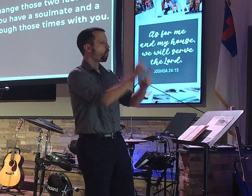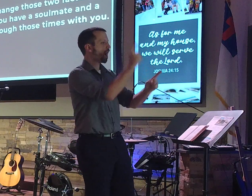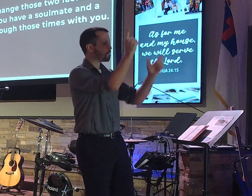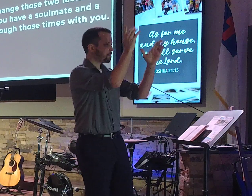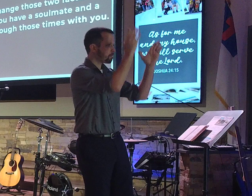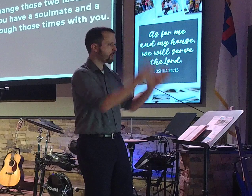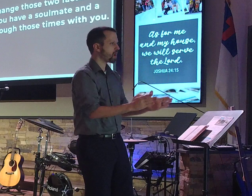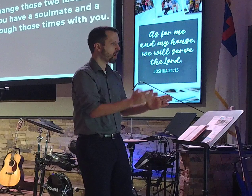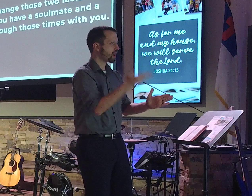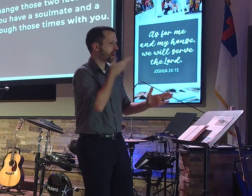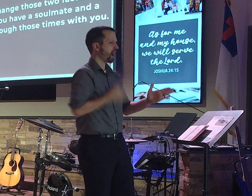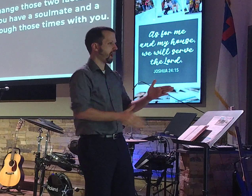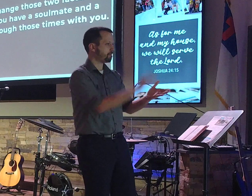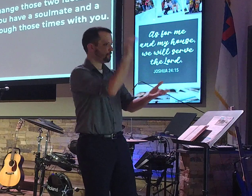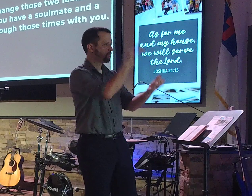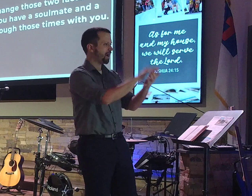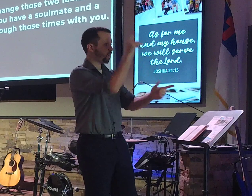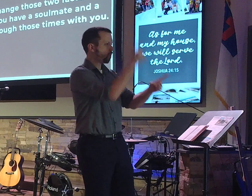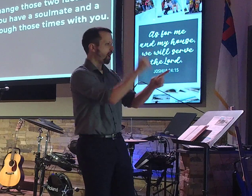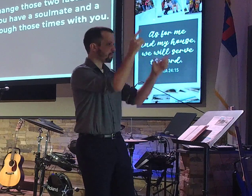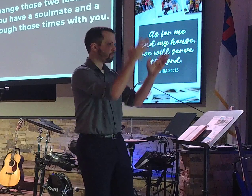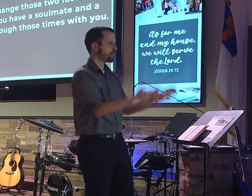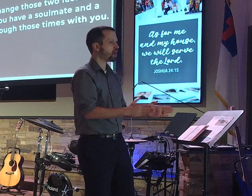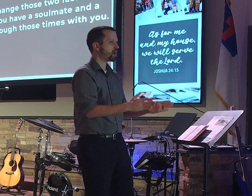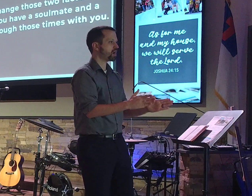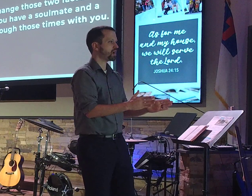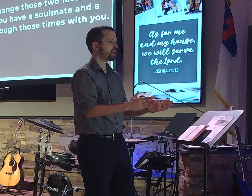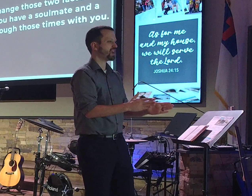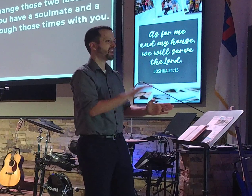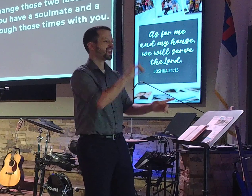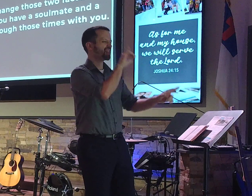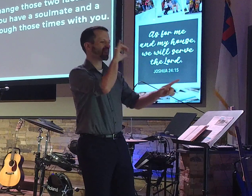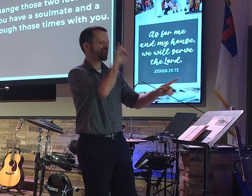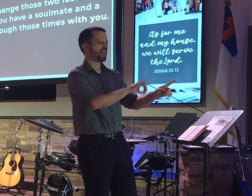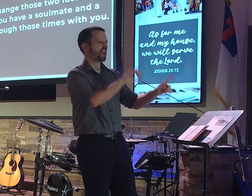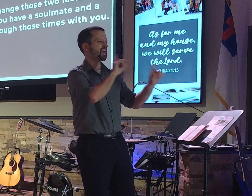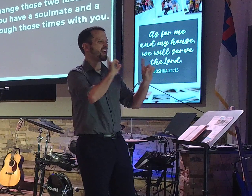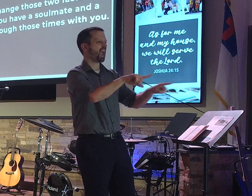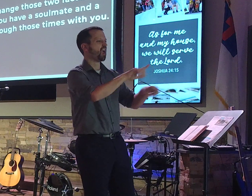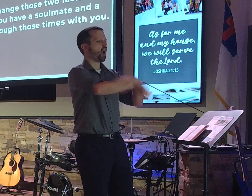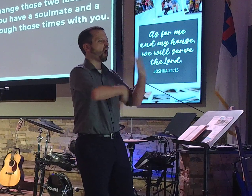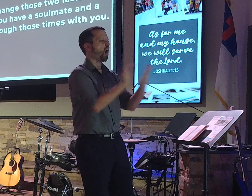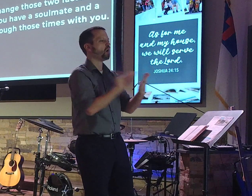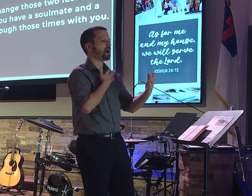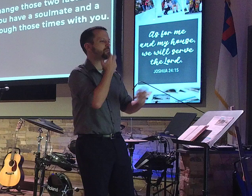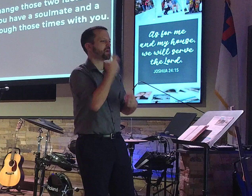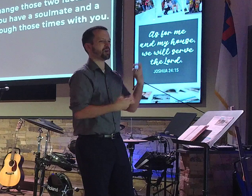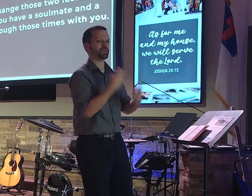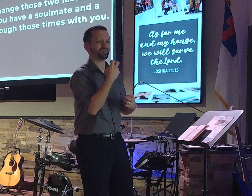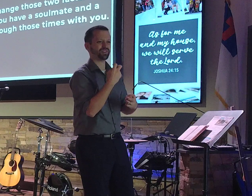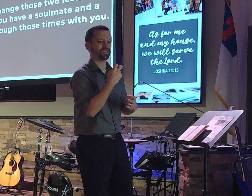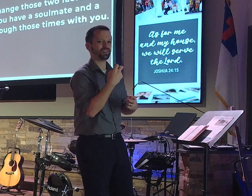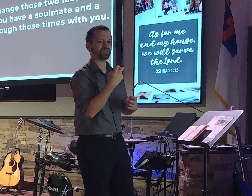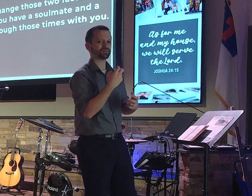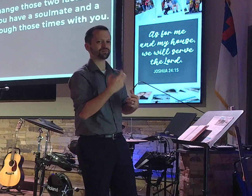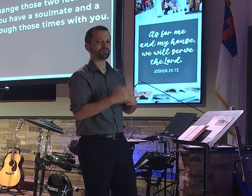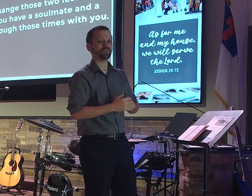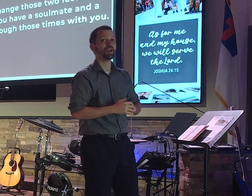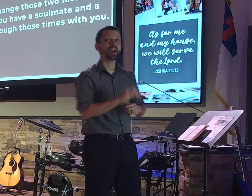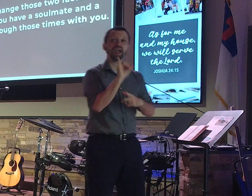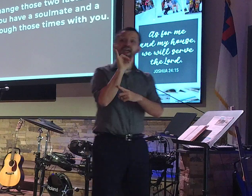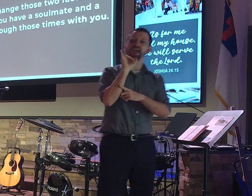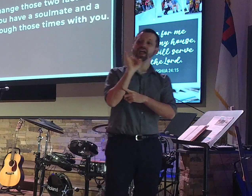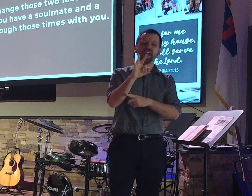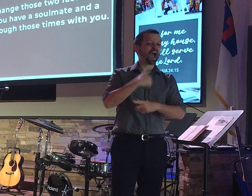just get married, that will be the answer to all my problems in life. If I could